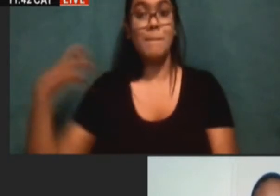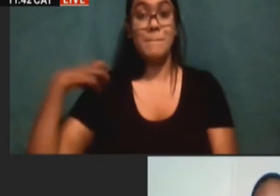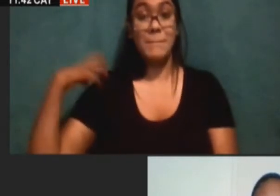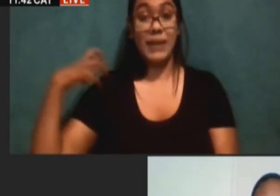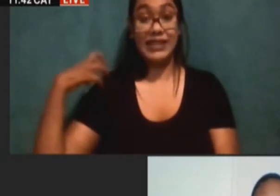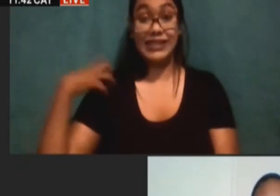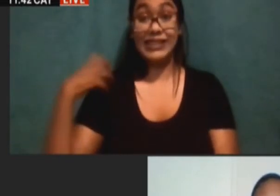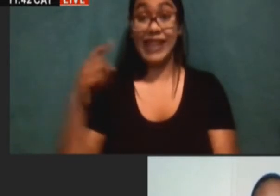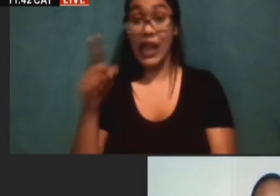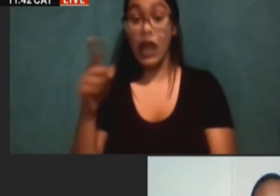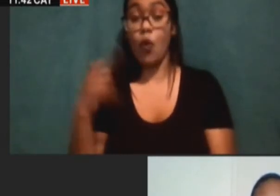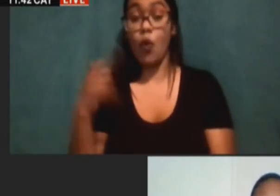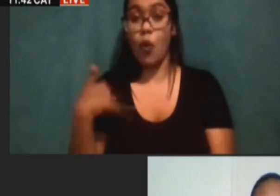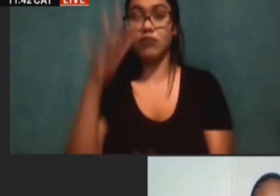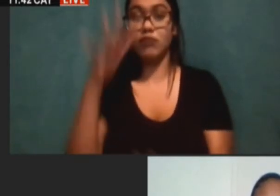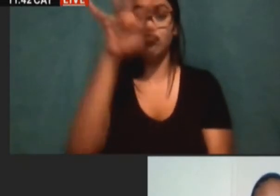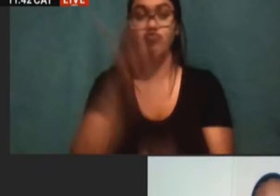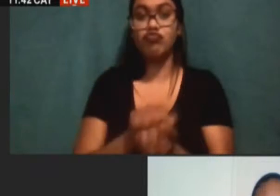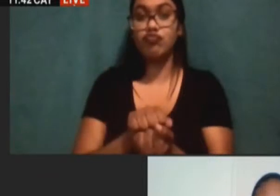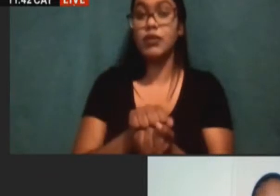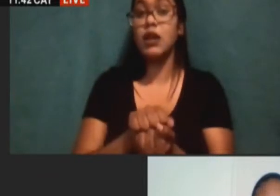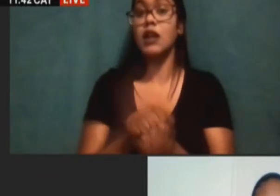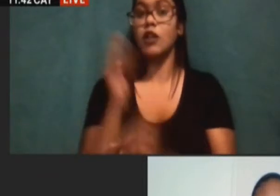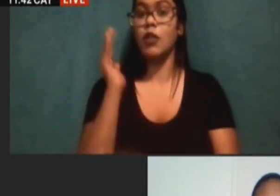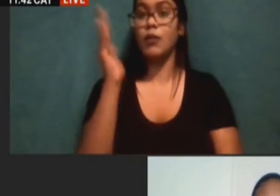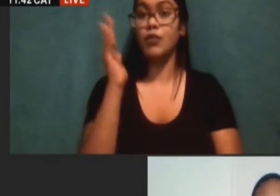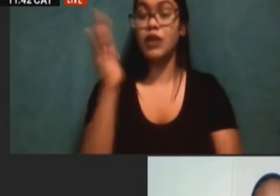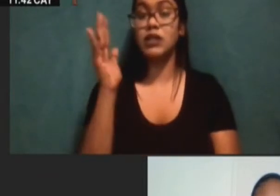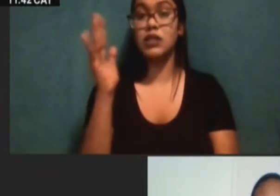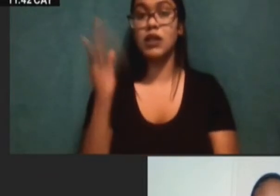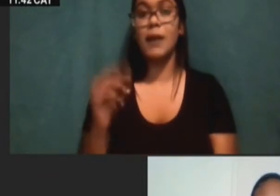on the presentations by all the panelists. Minister.